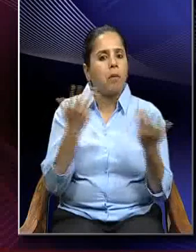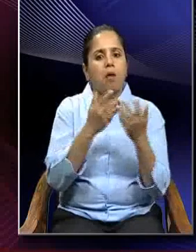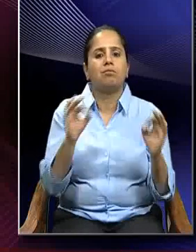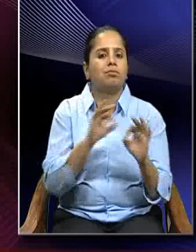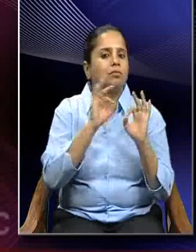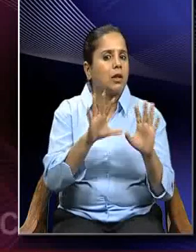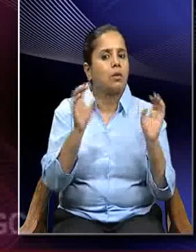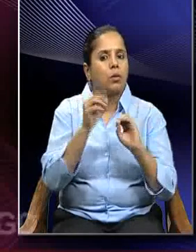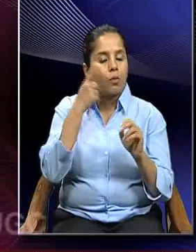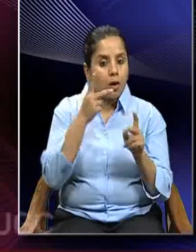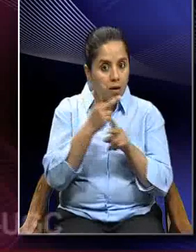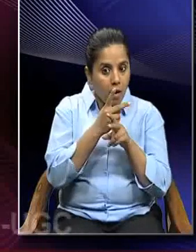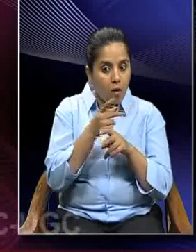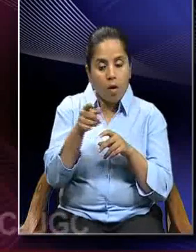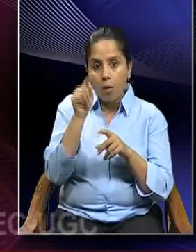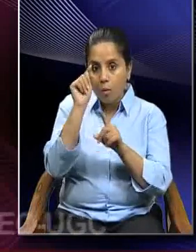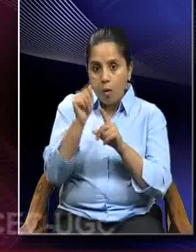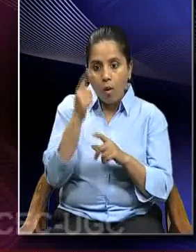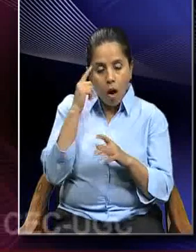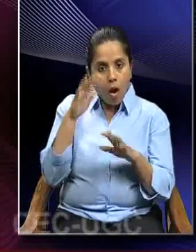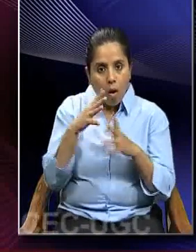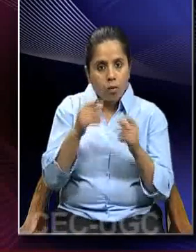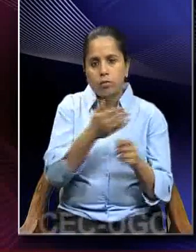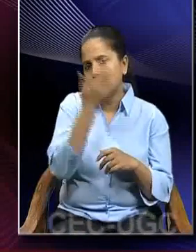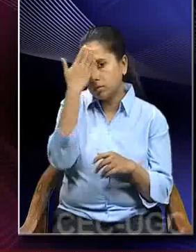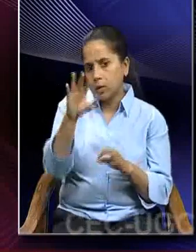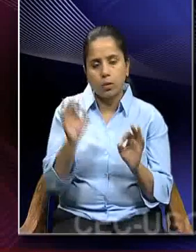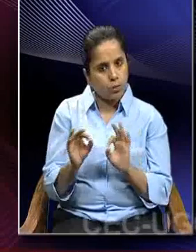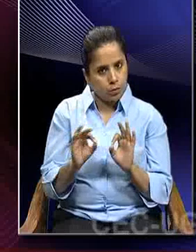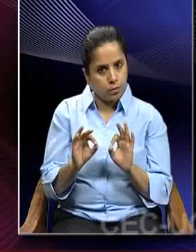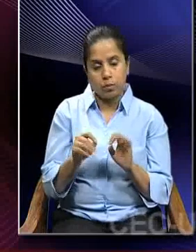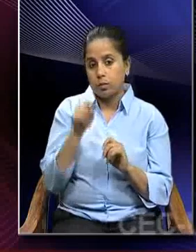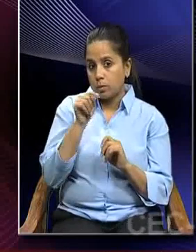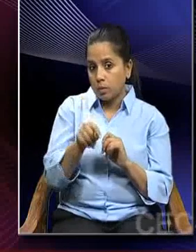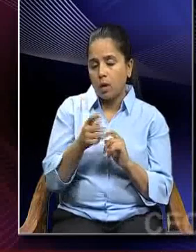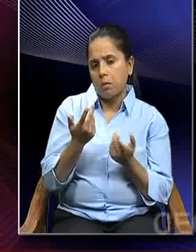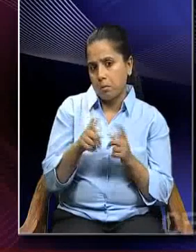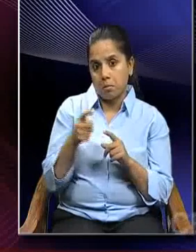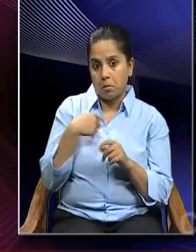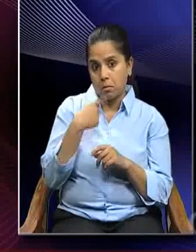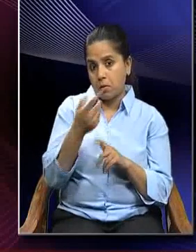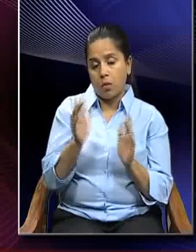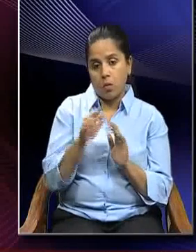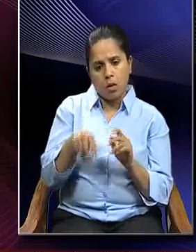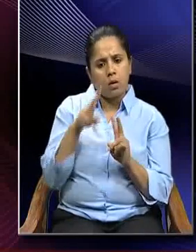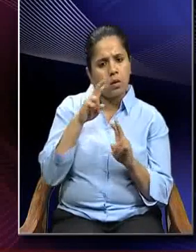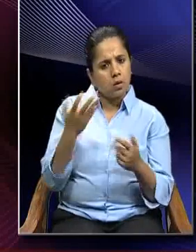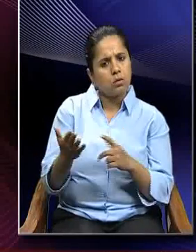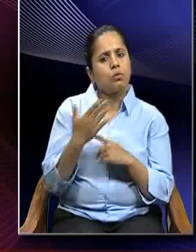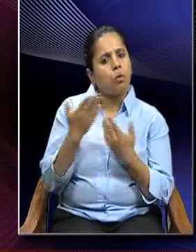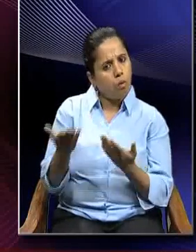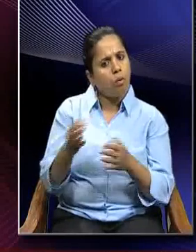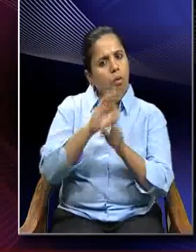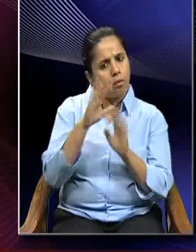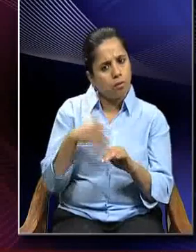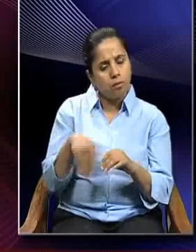in taking care of these issues, in managing these issues. And this I'm not saying, the researchers are indicating.